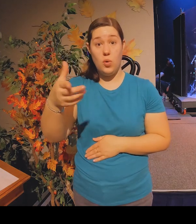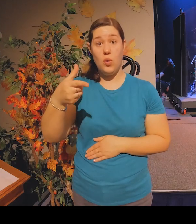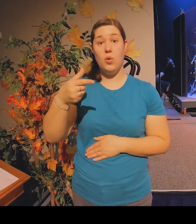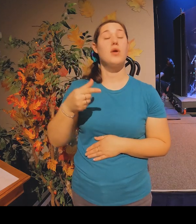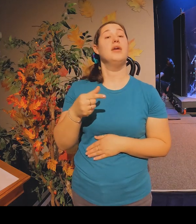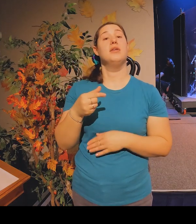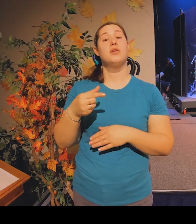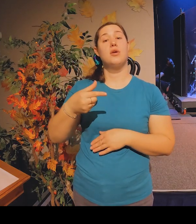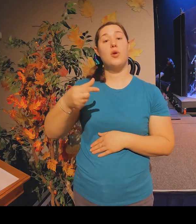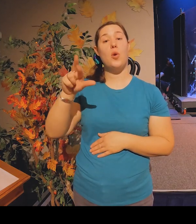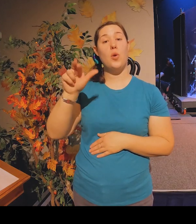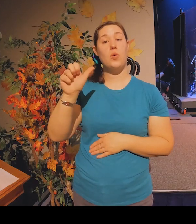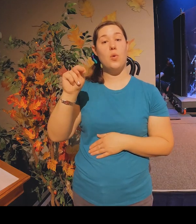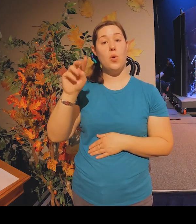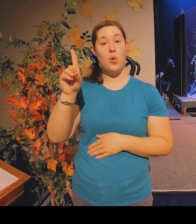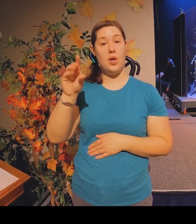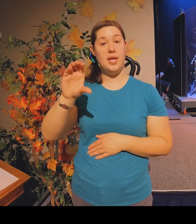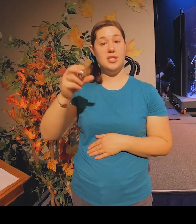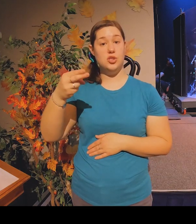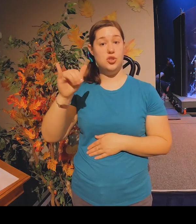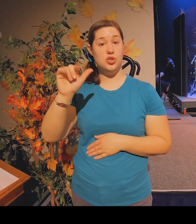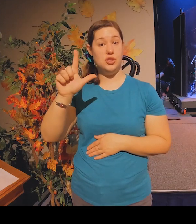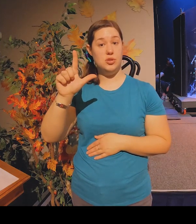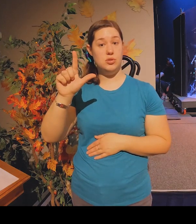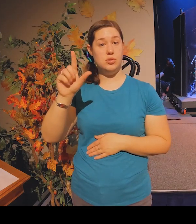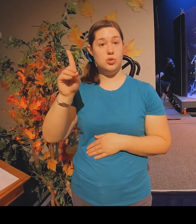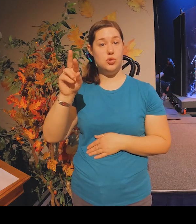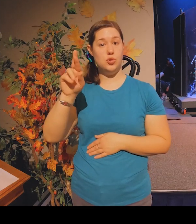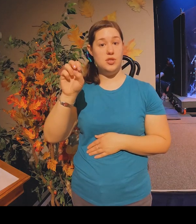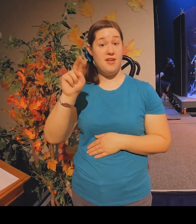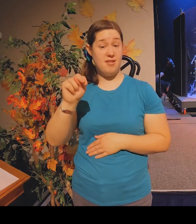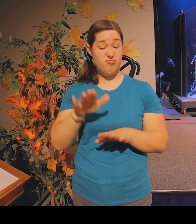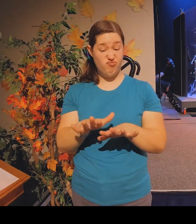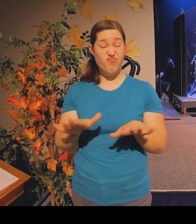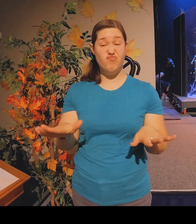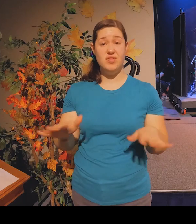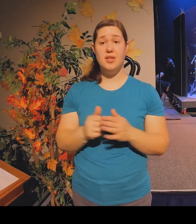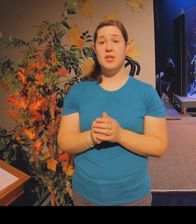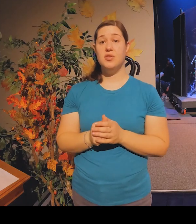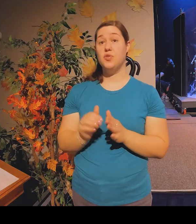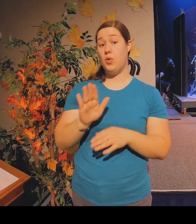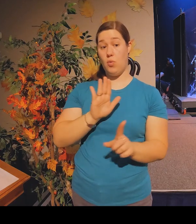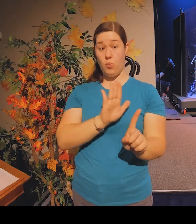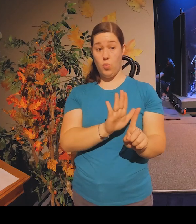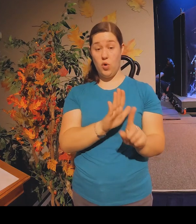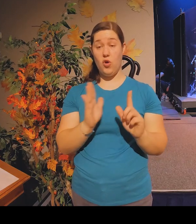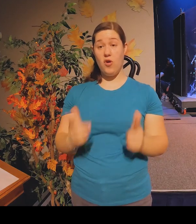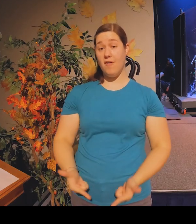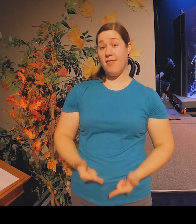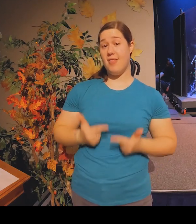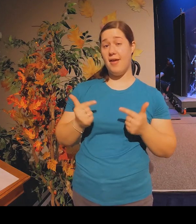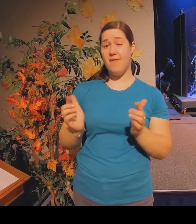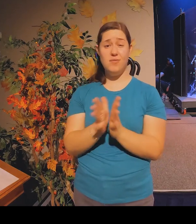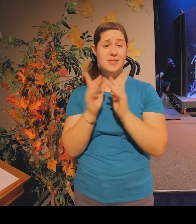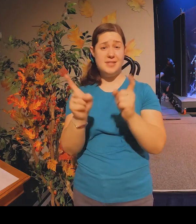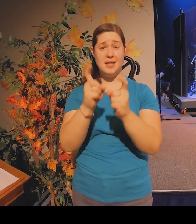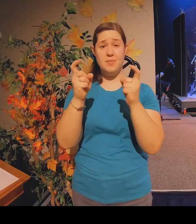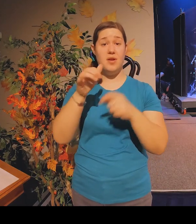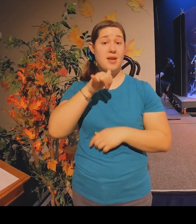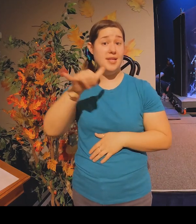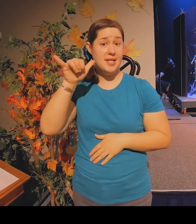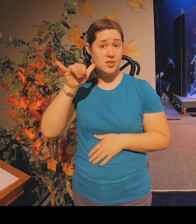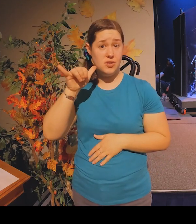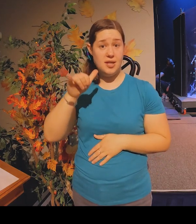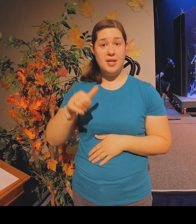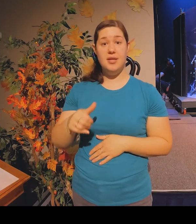Annie's life was celebrated yesterday in the chapel. And so we want to continue to surround their family with prayer at this time.